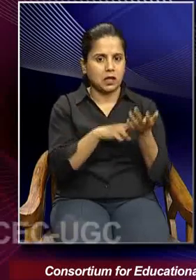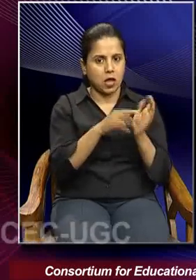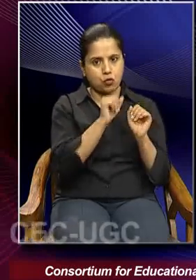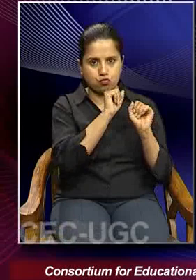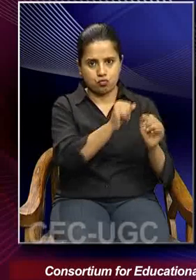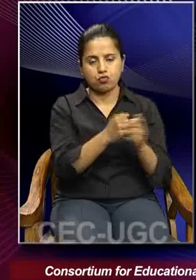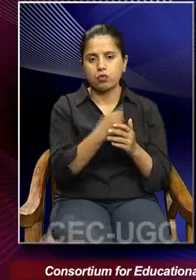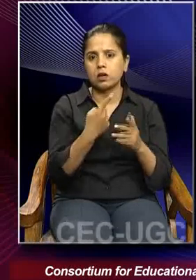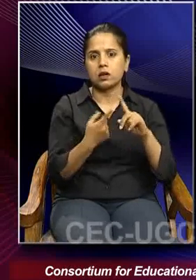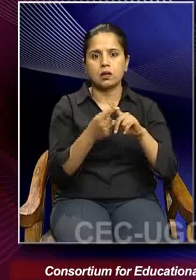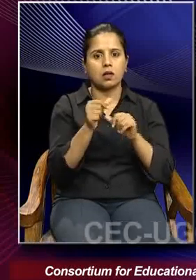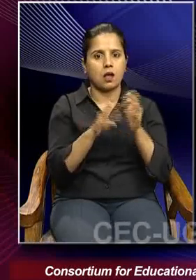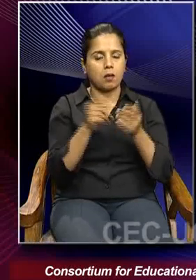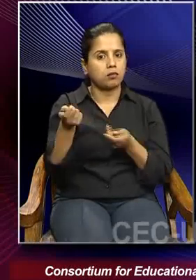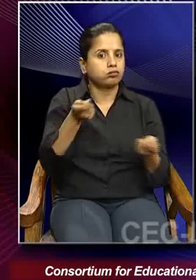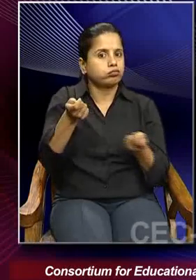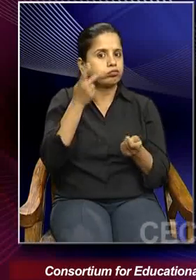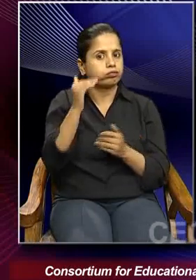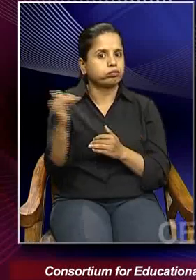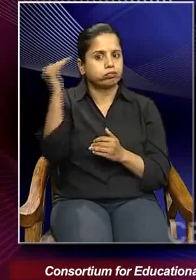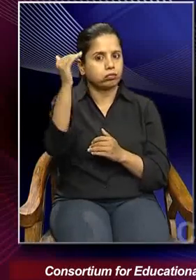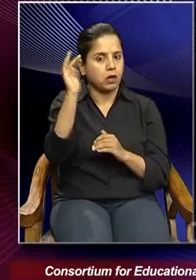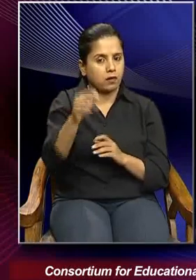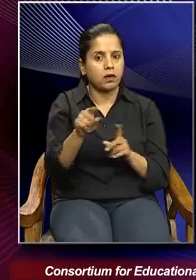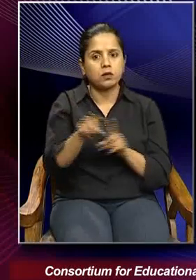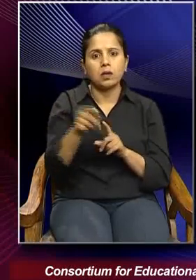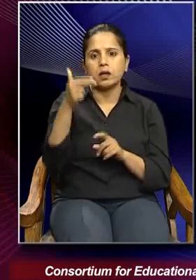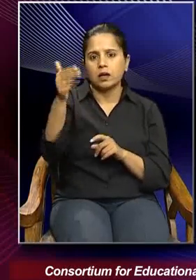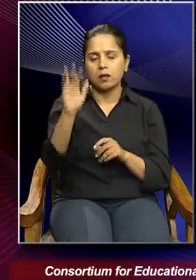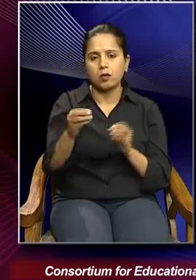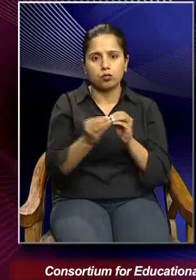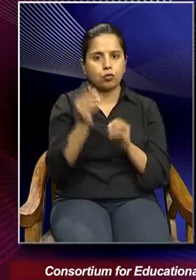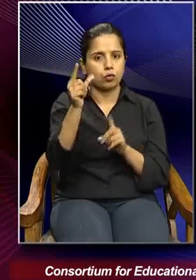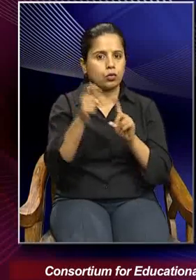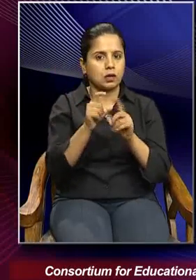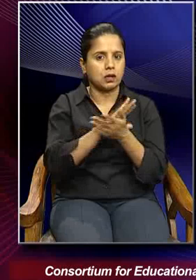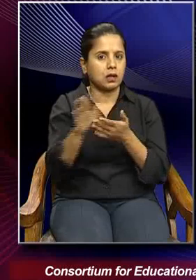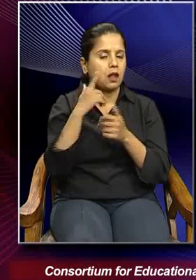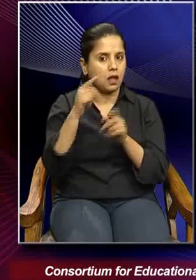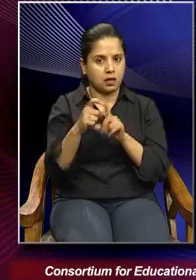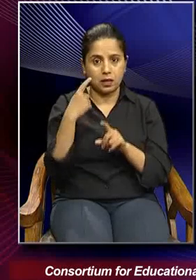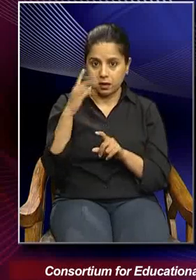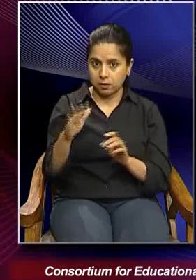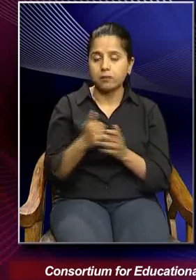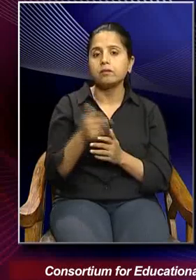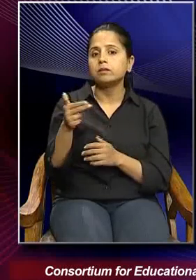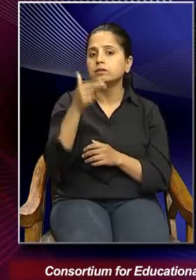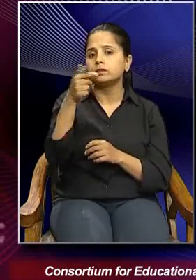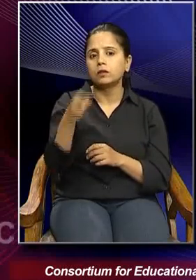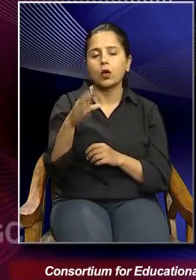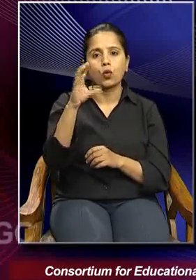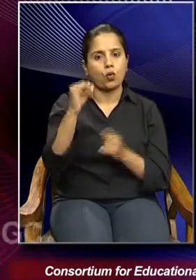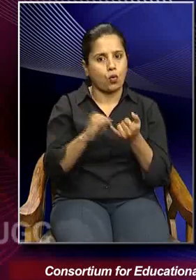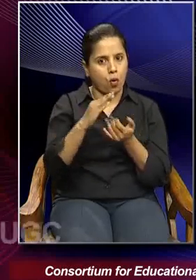here tamas predominates, or it is also known as bhutadi. It is viewed as